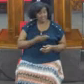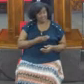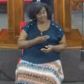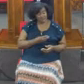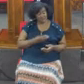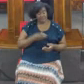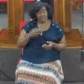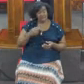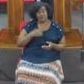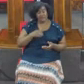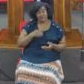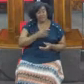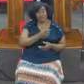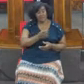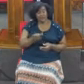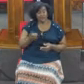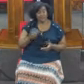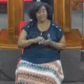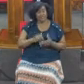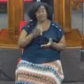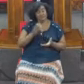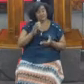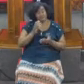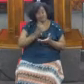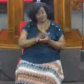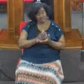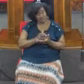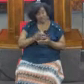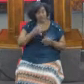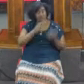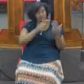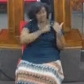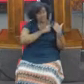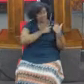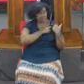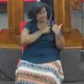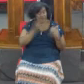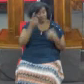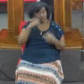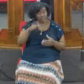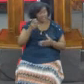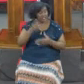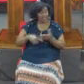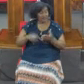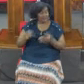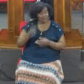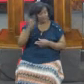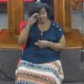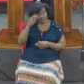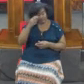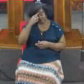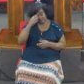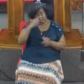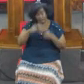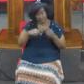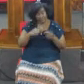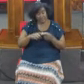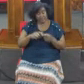me, it is you that have shunned our responsibility. For whatever reason we can think about, we give all